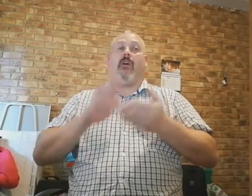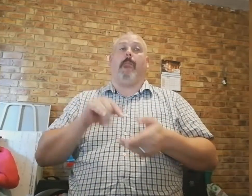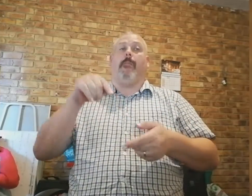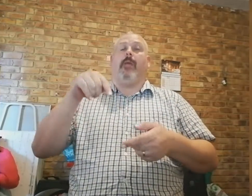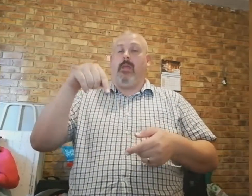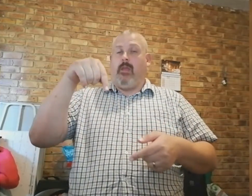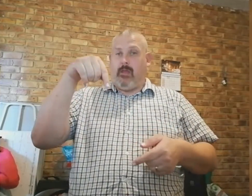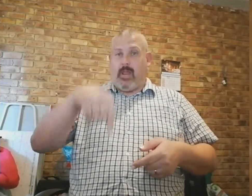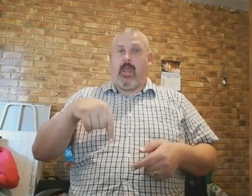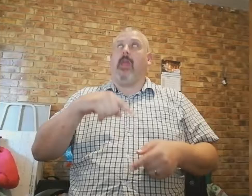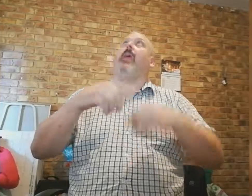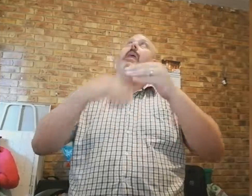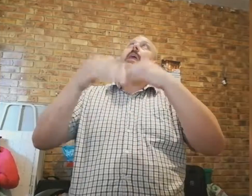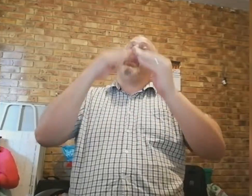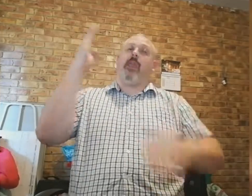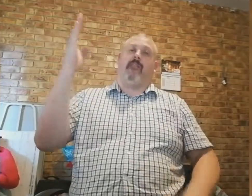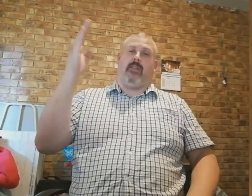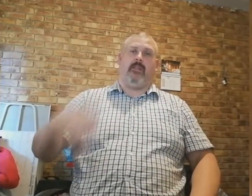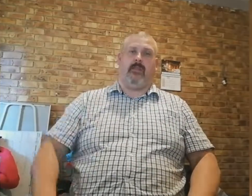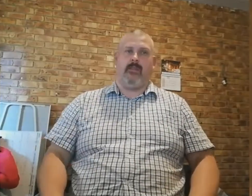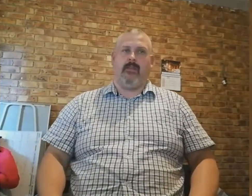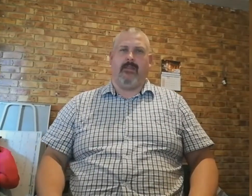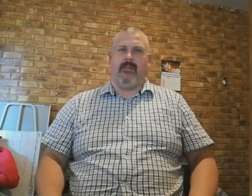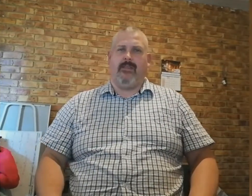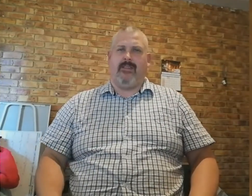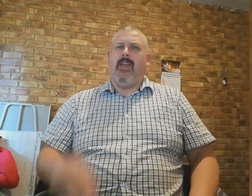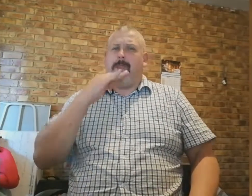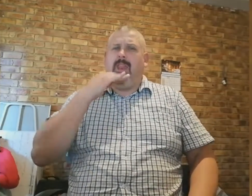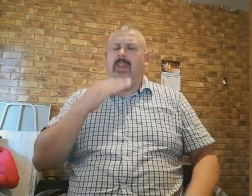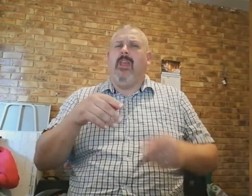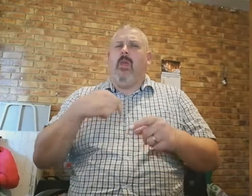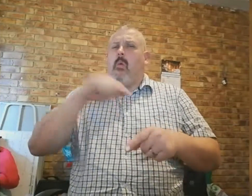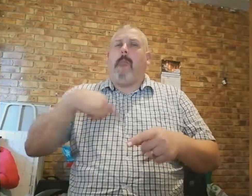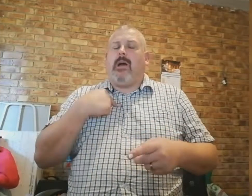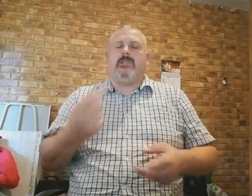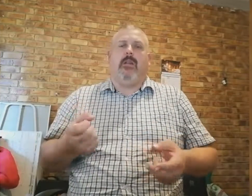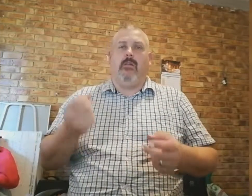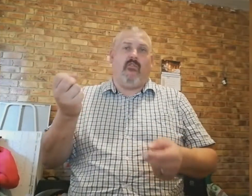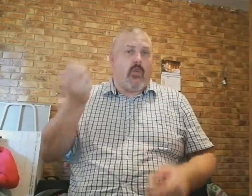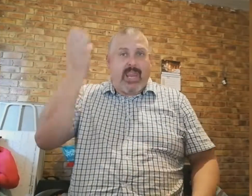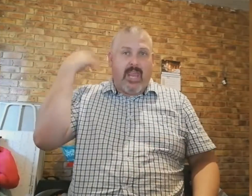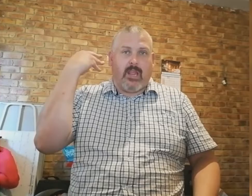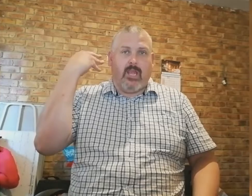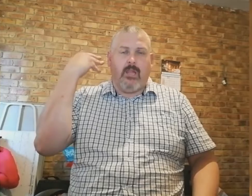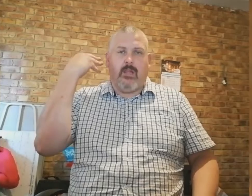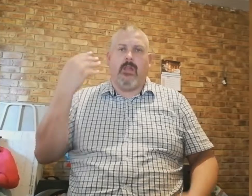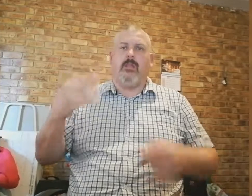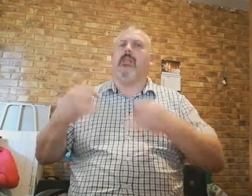up there, even. Means we must forget the